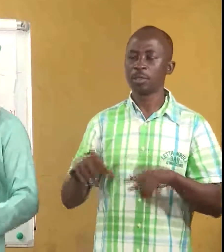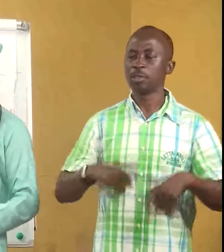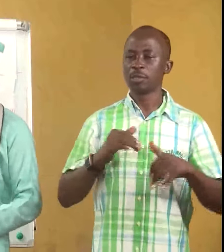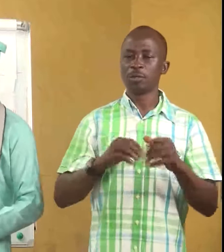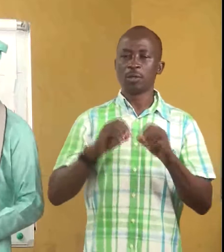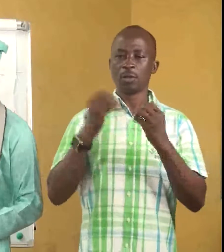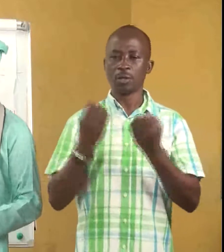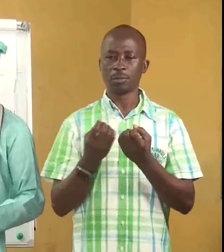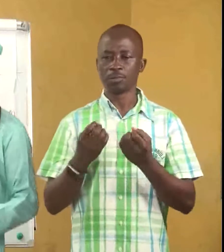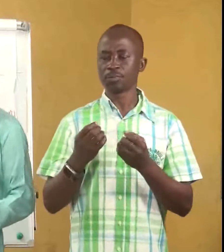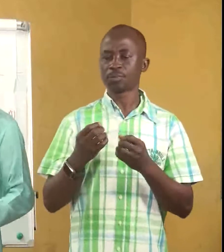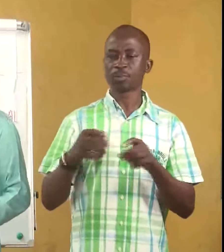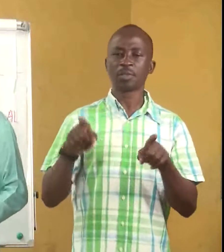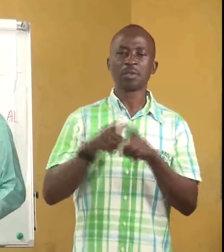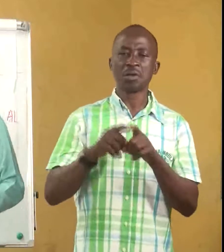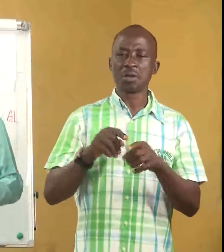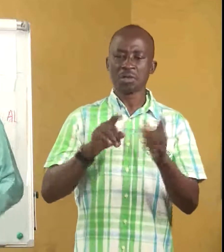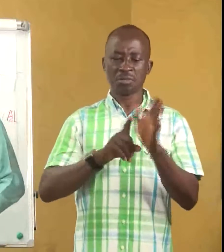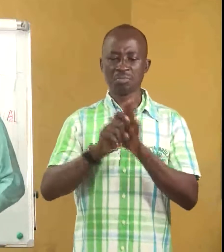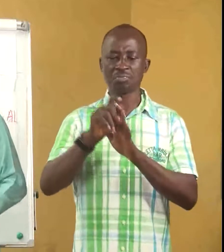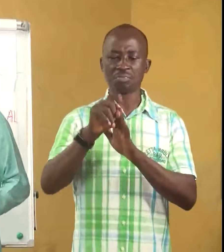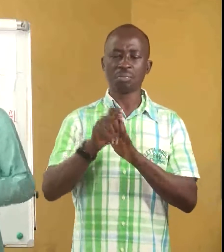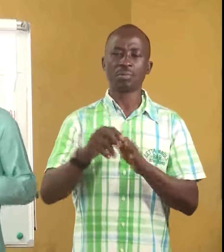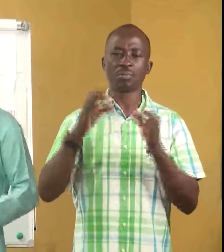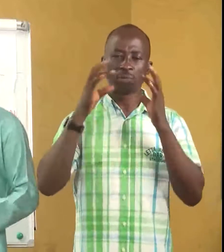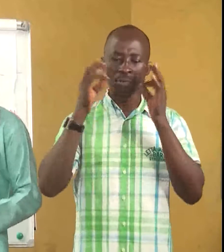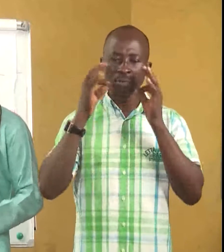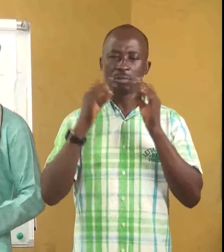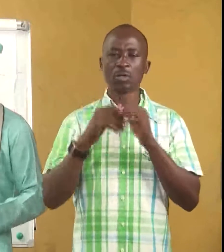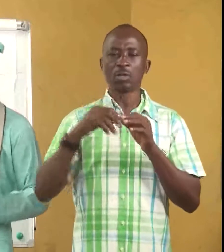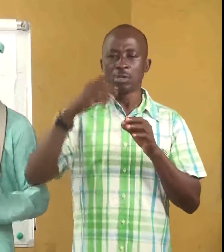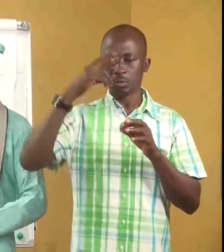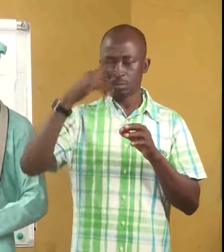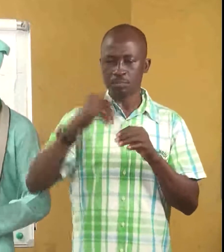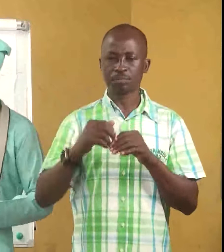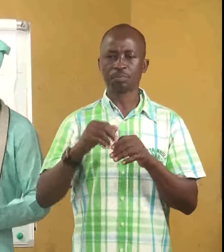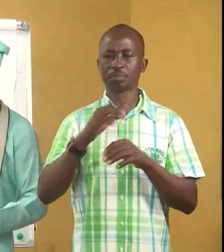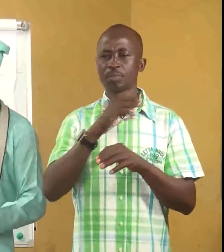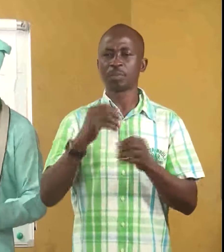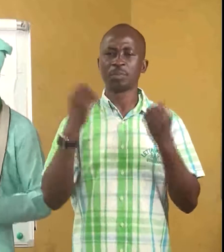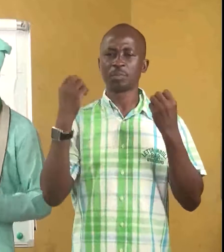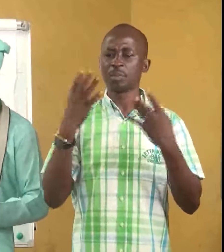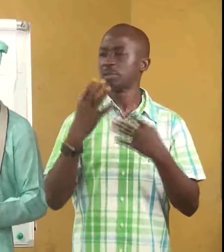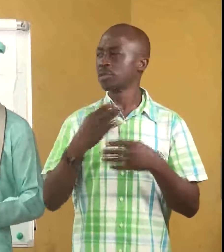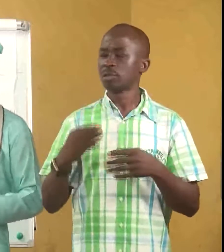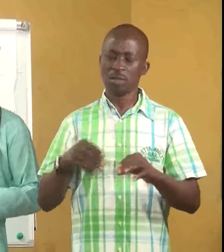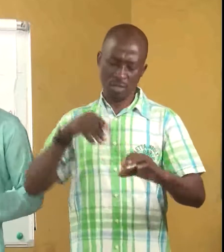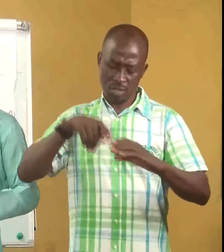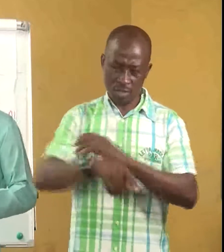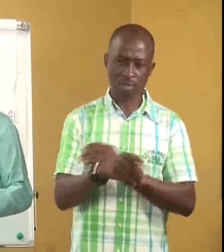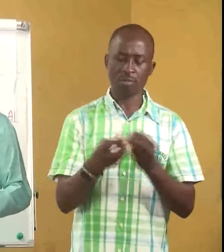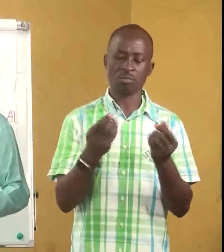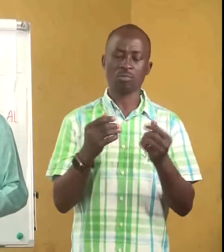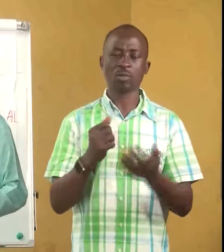like earthworm, termites, rats, rabbits dig or burrows the soil,